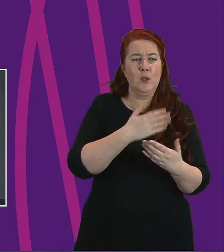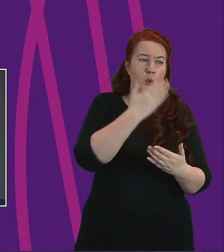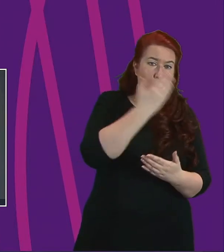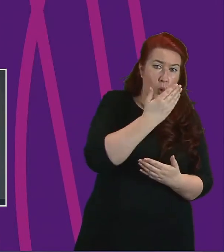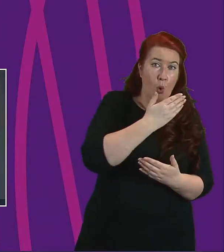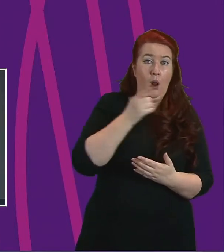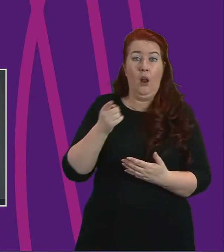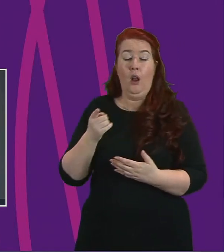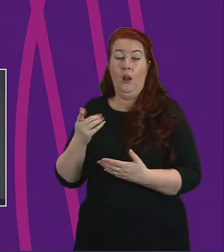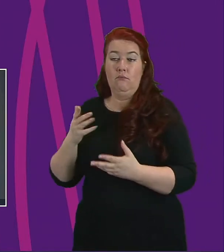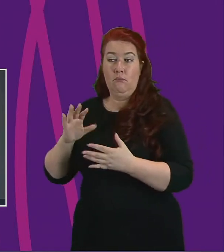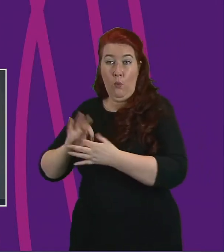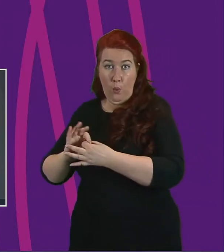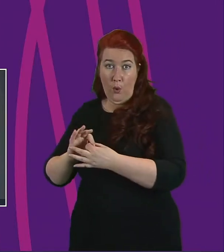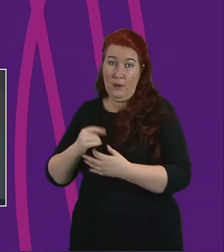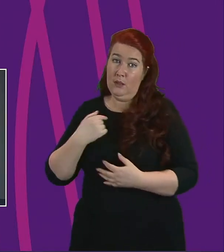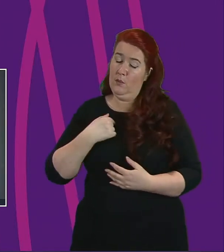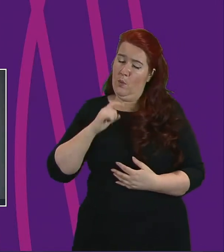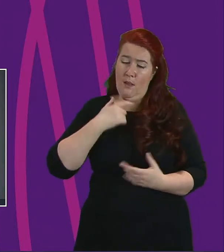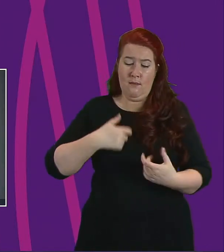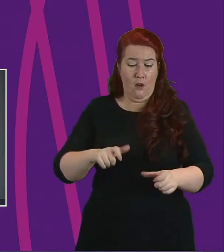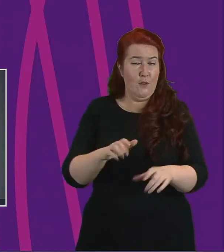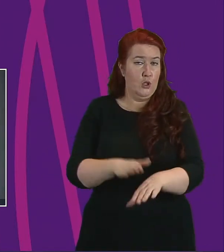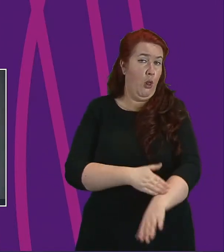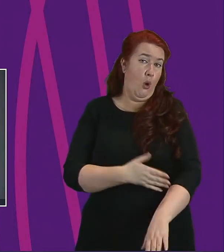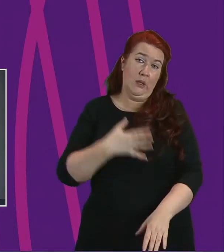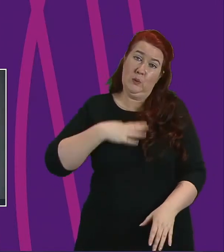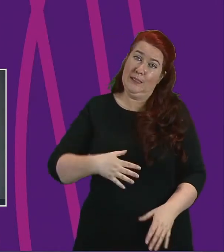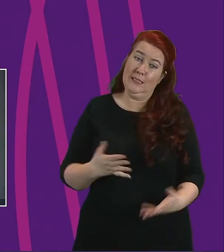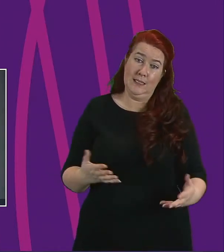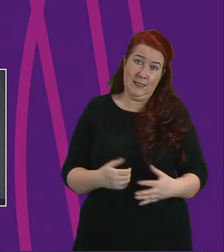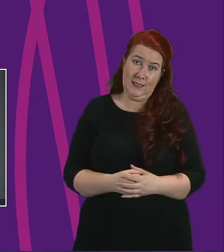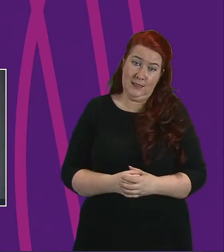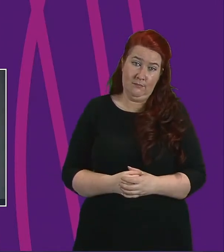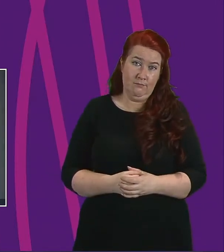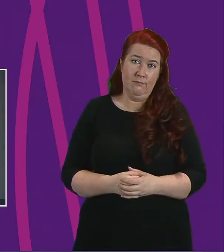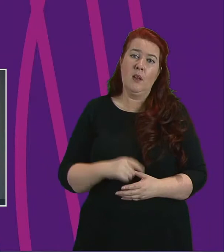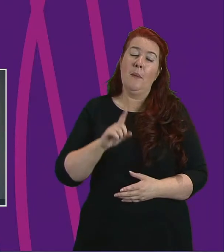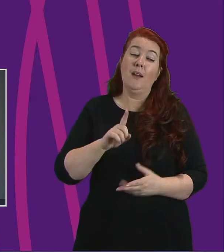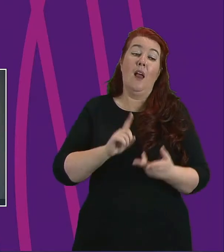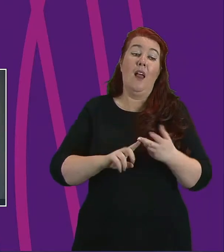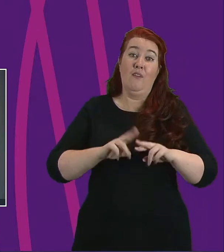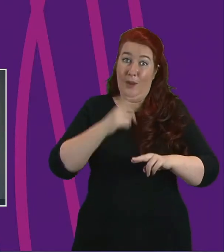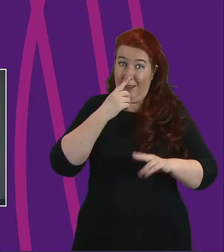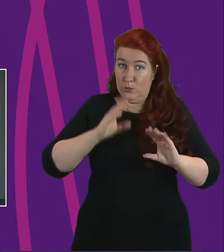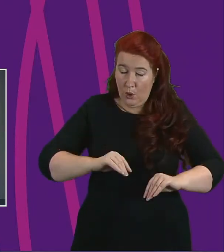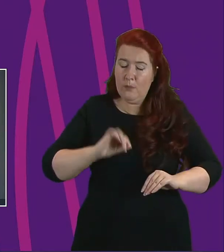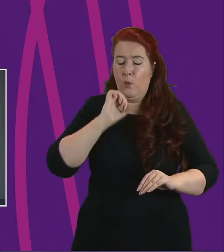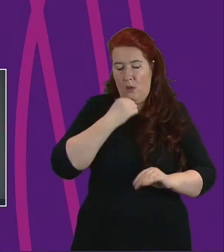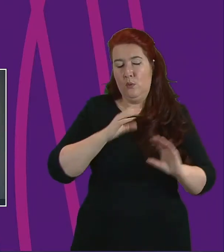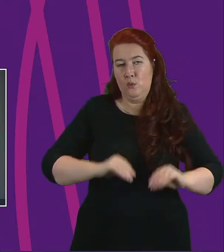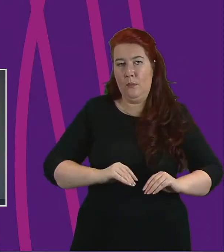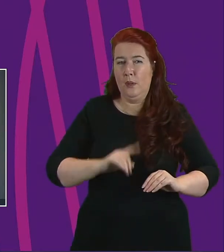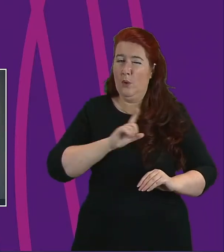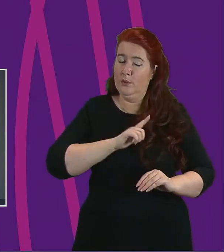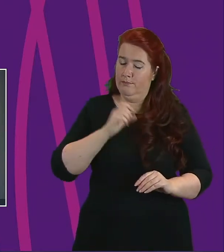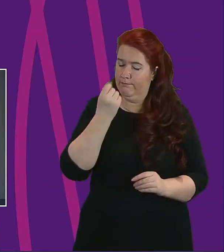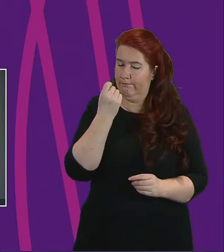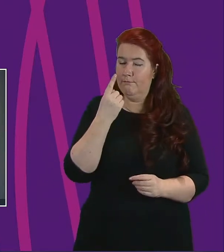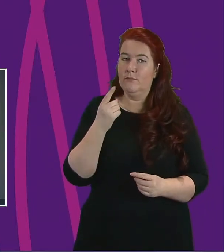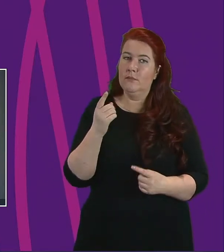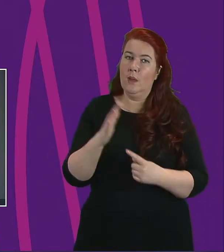for as long as we require it to operate, but not for a moment longer, because I recognise the importance of